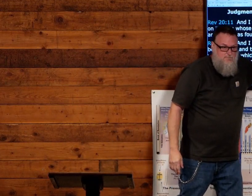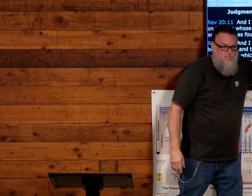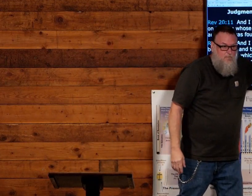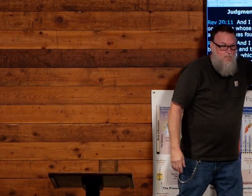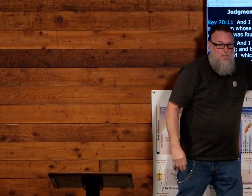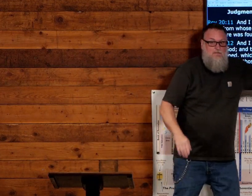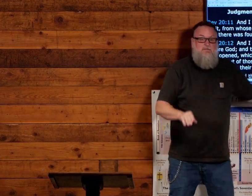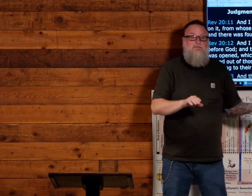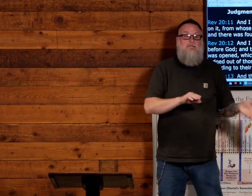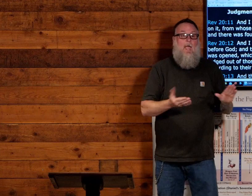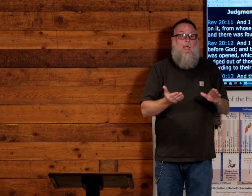And the dead were judged.